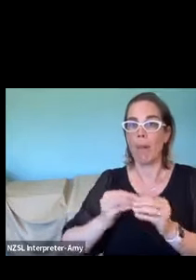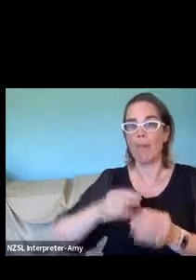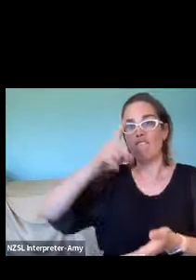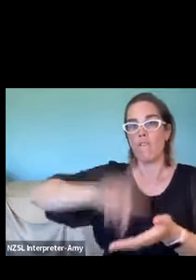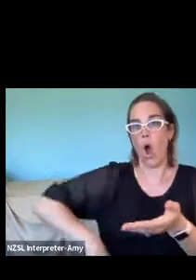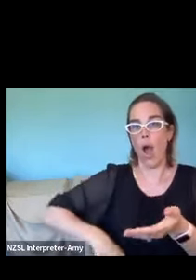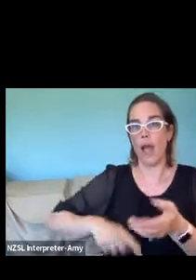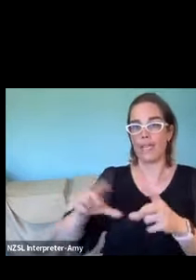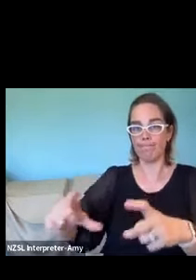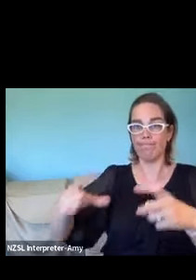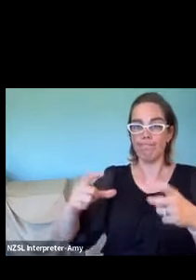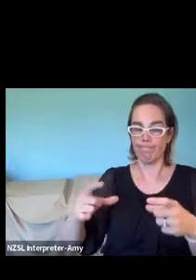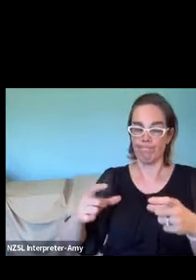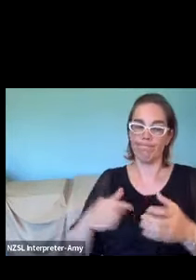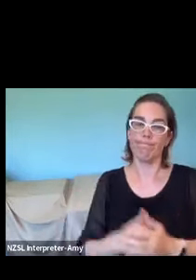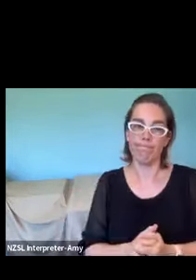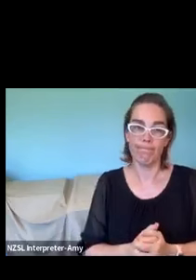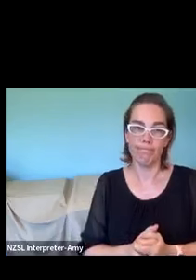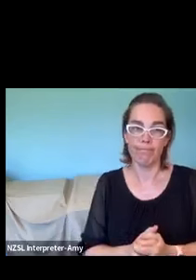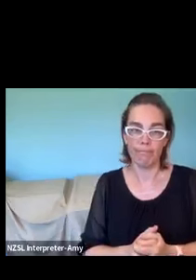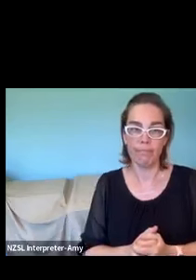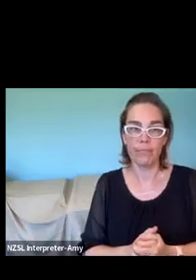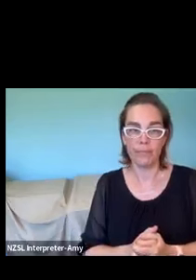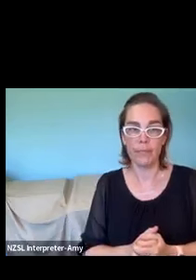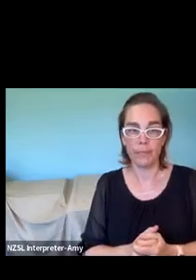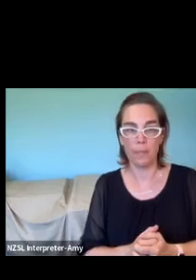enough time for them.